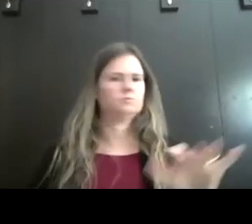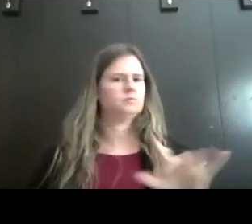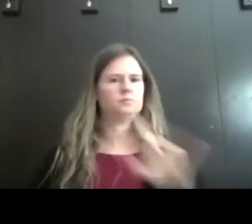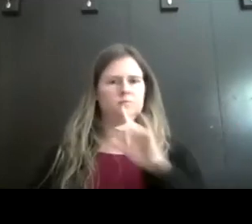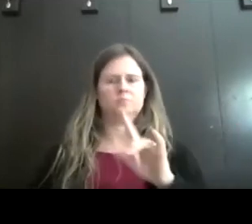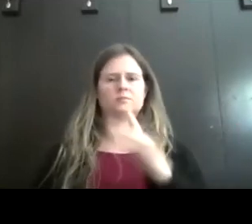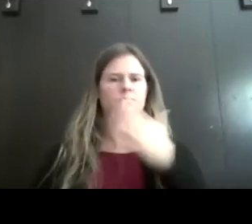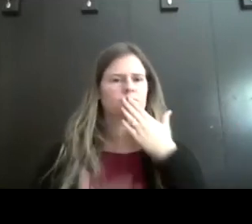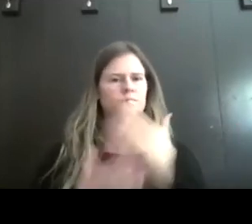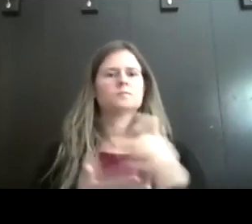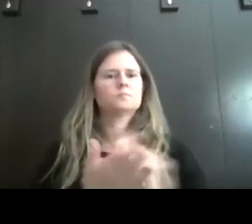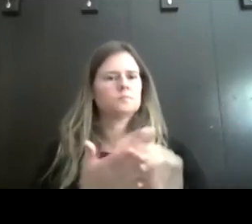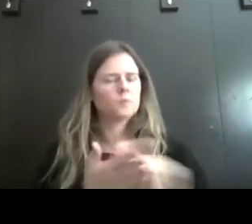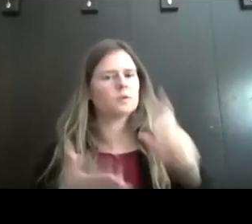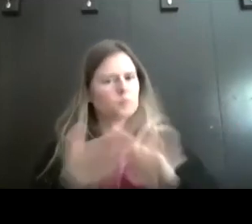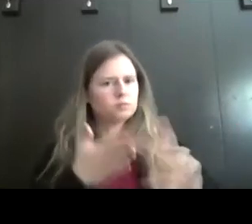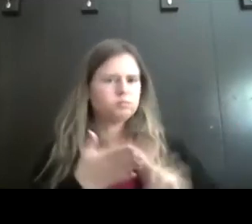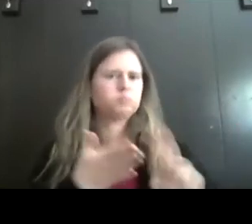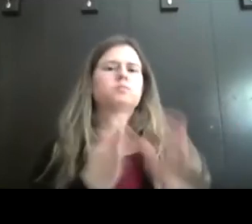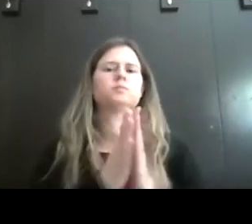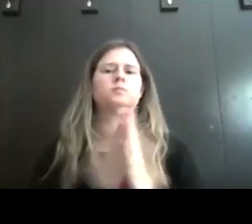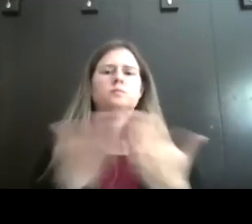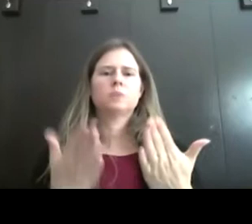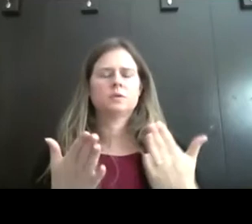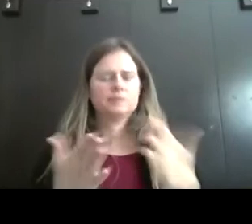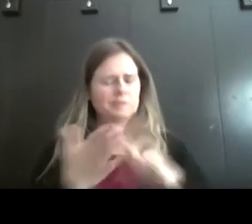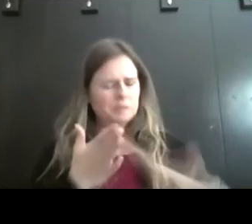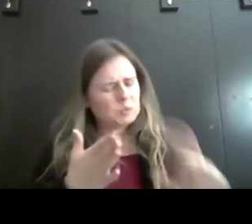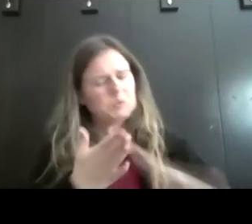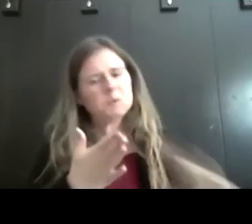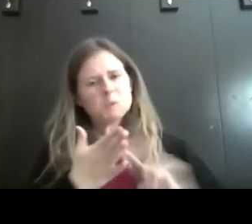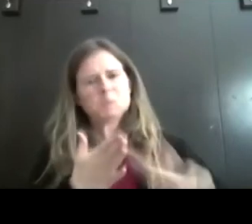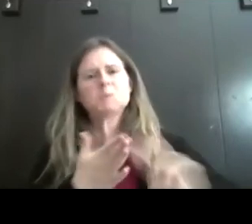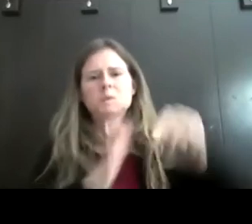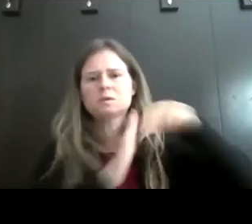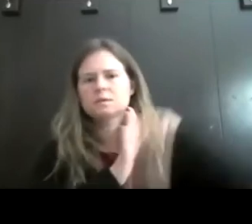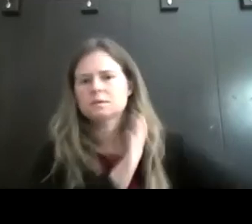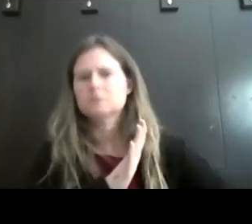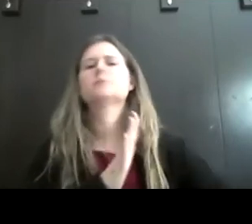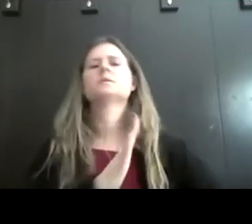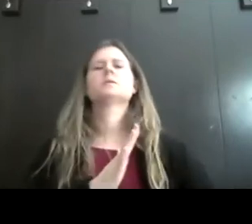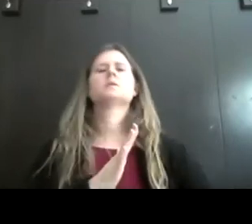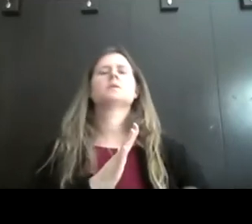He researched that history in that time period very thoroughly and has